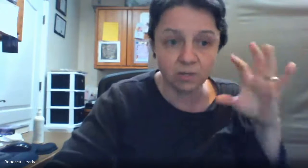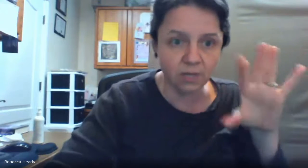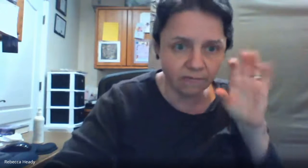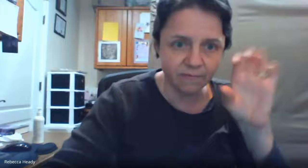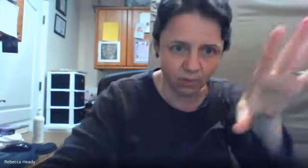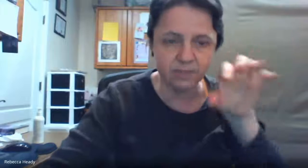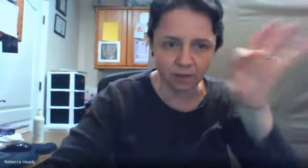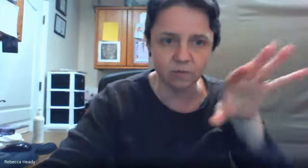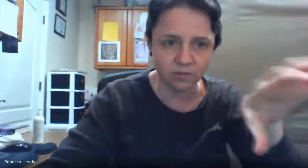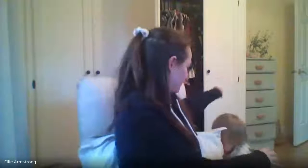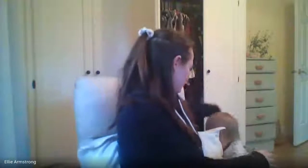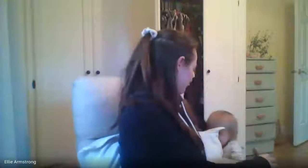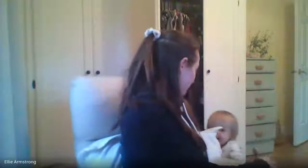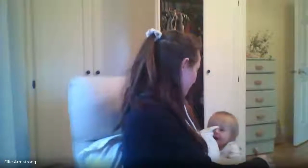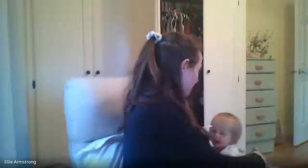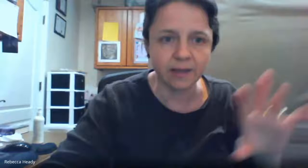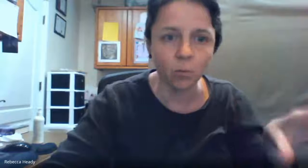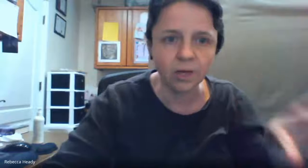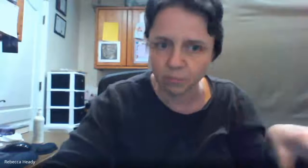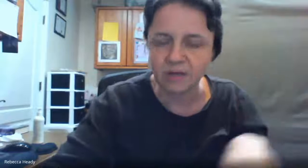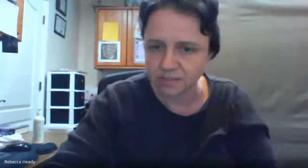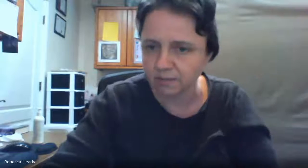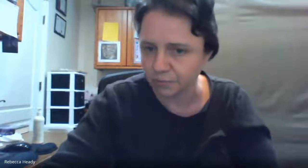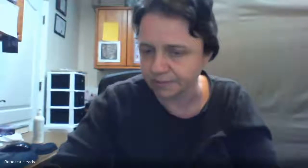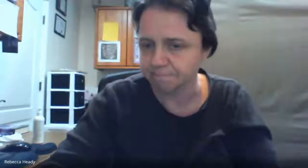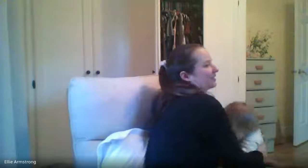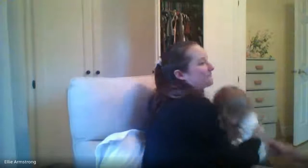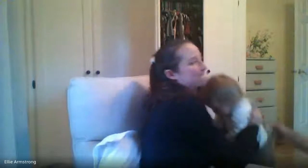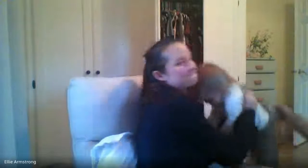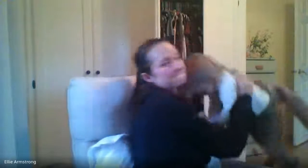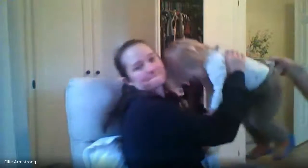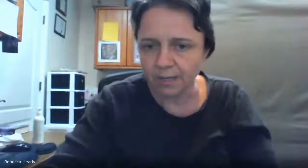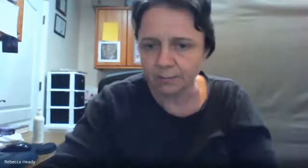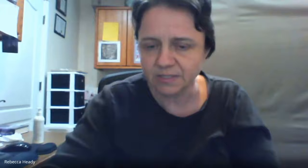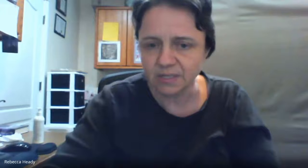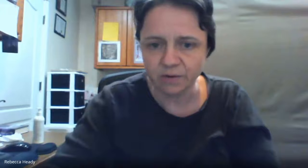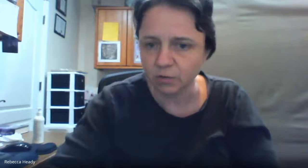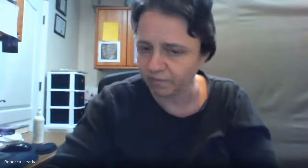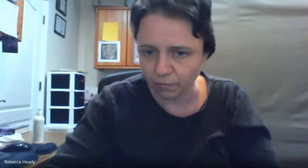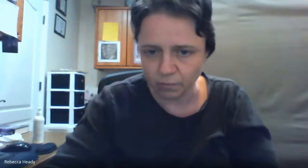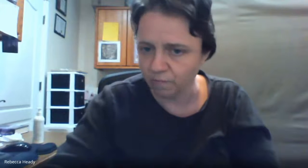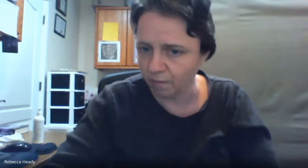can kind of focus on words, like working on practicing those. So it's kind of a good review overall.